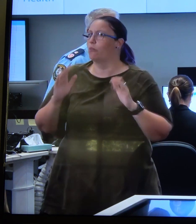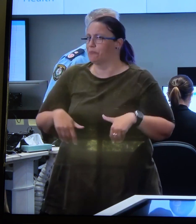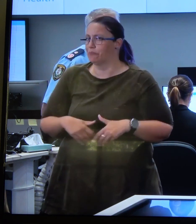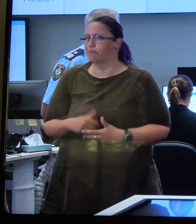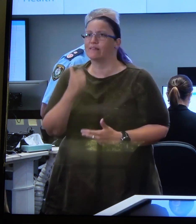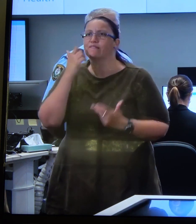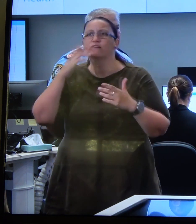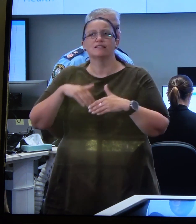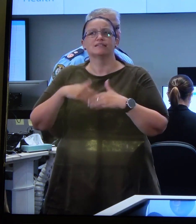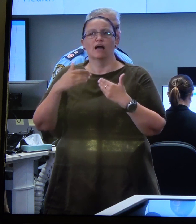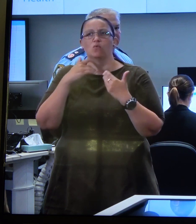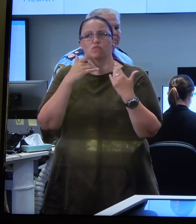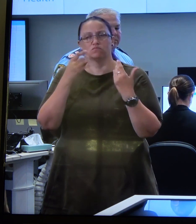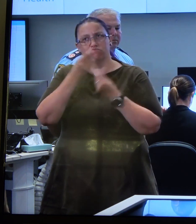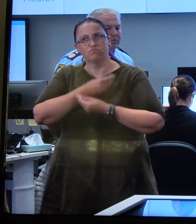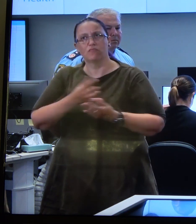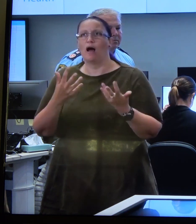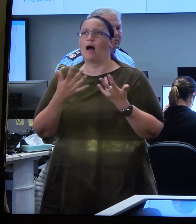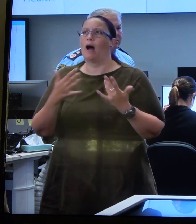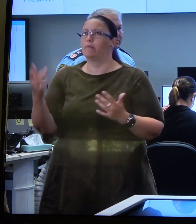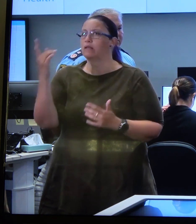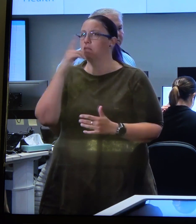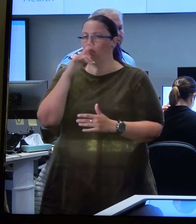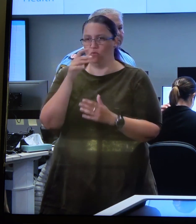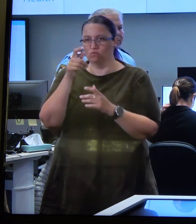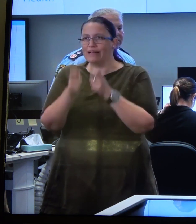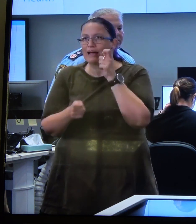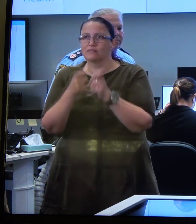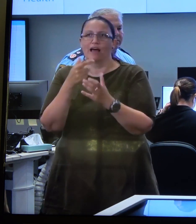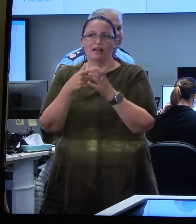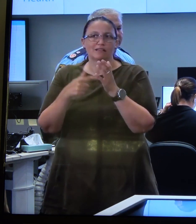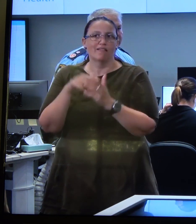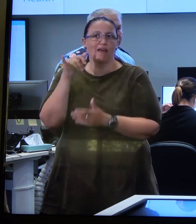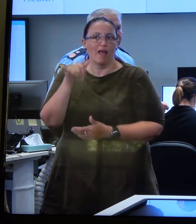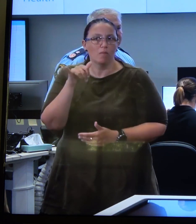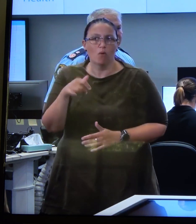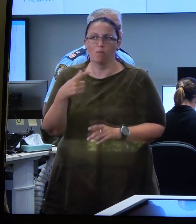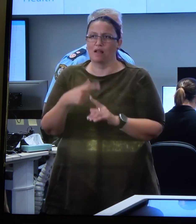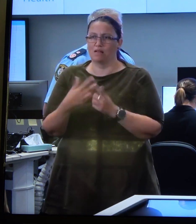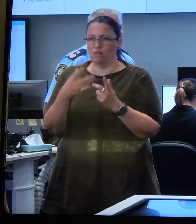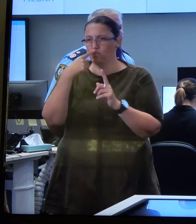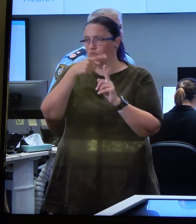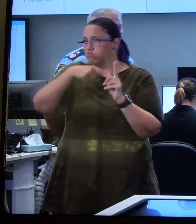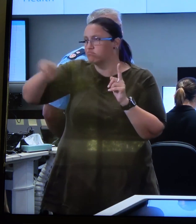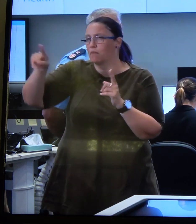number of people screened at the airport and also the number that are referred for testing.